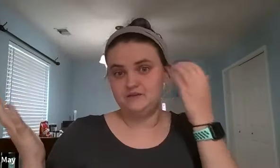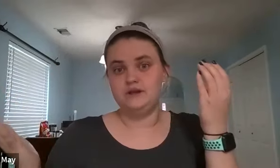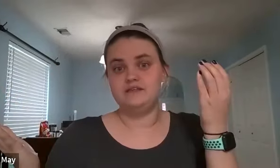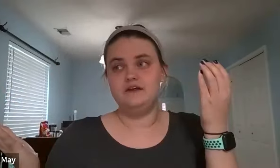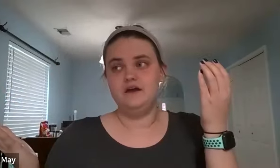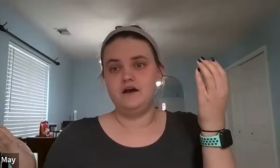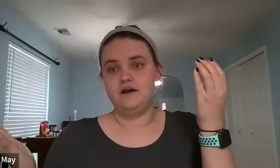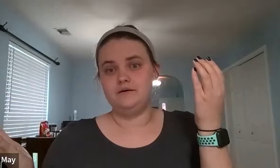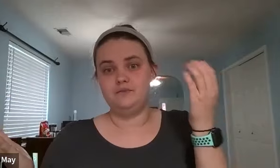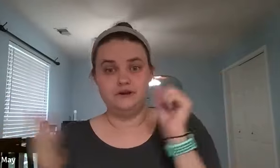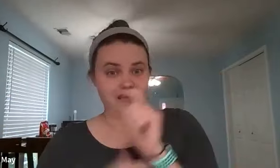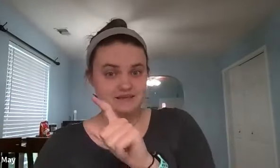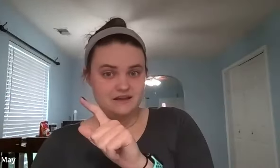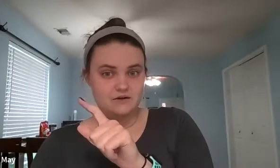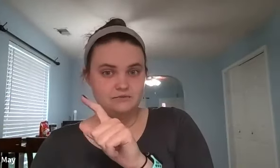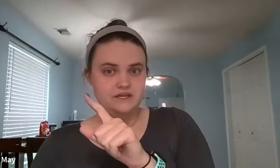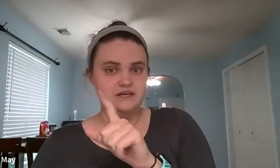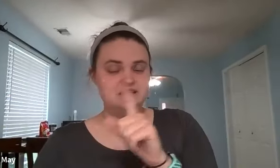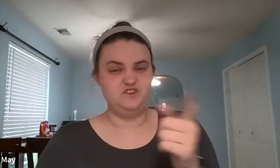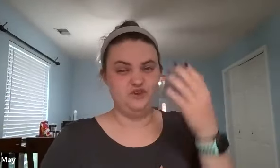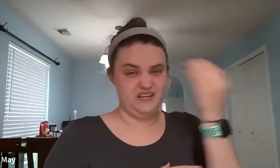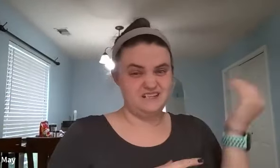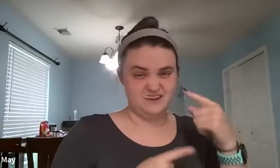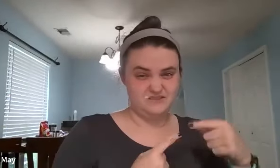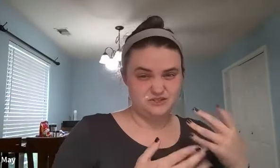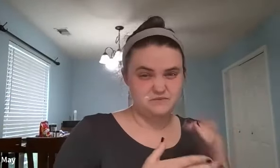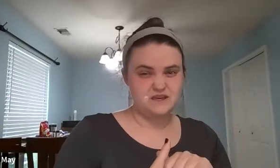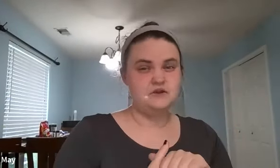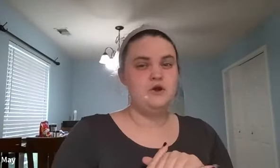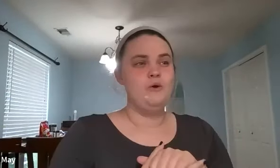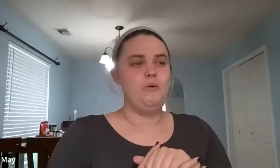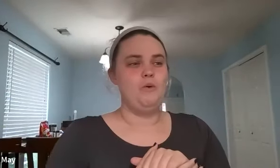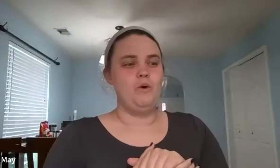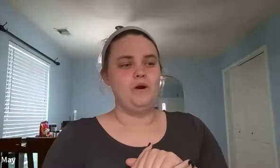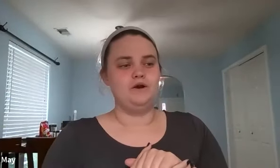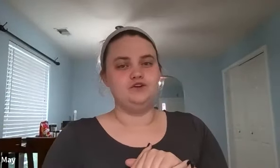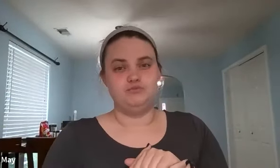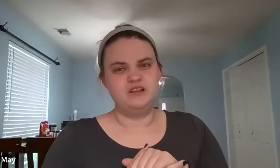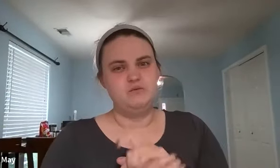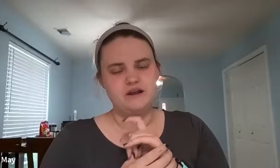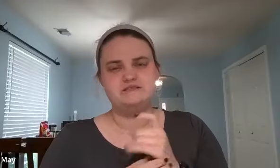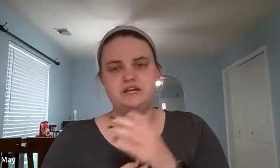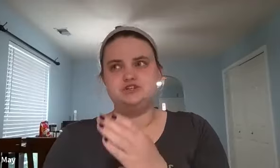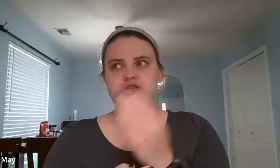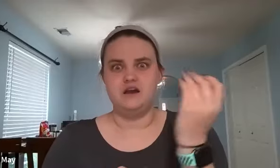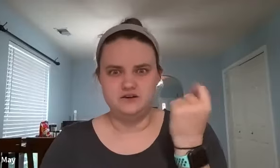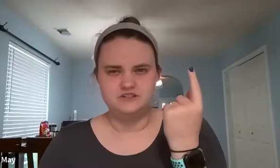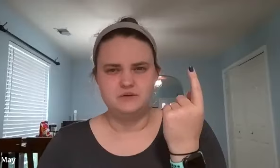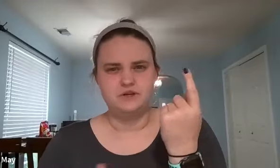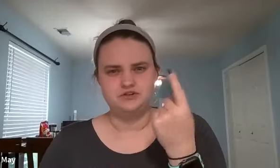with learning ASL, because if you forget a sign for something or you're really wanting to make sure they understand what you're trying